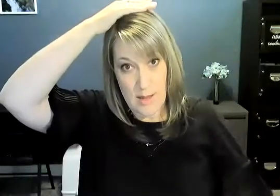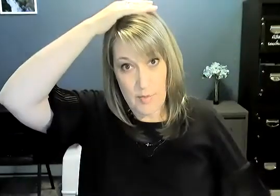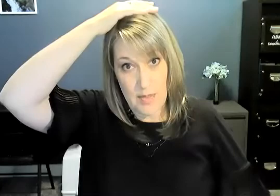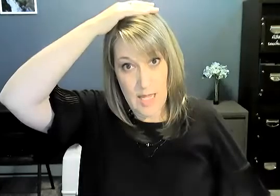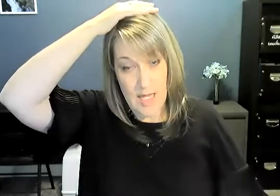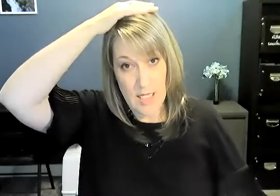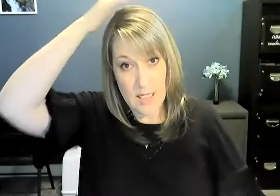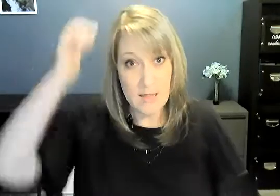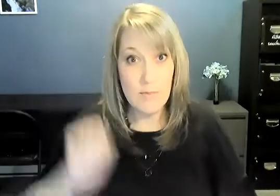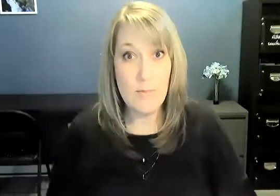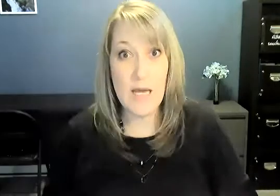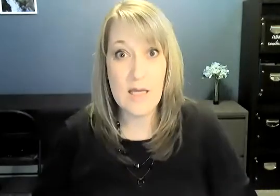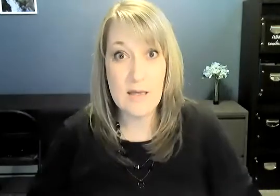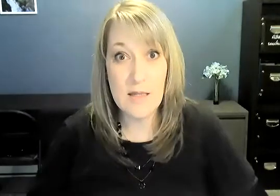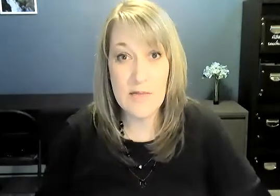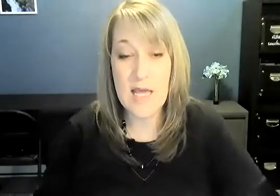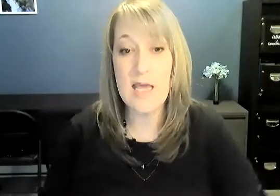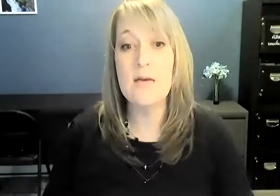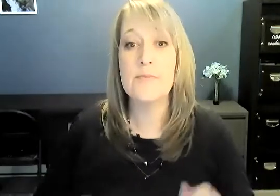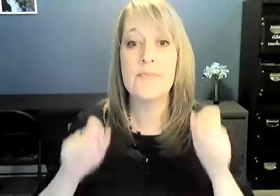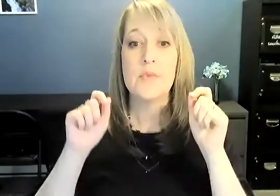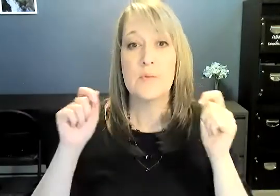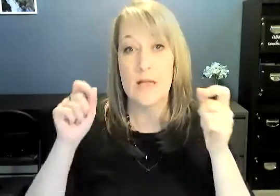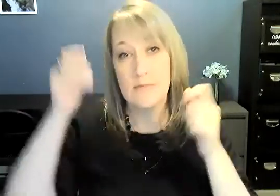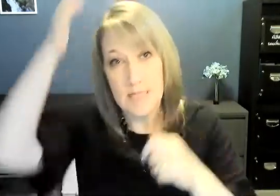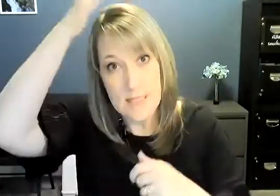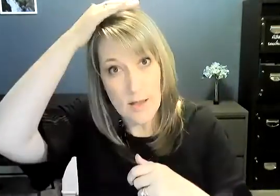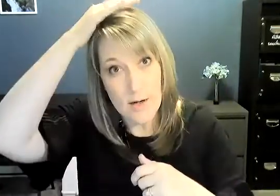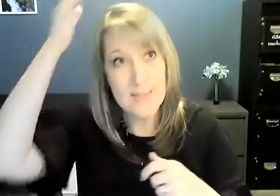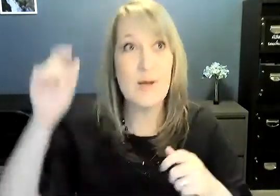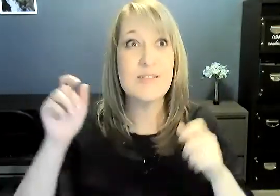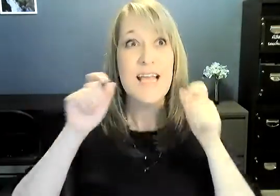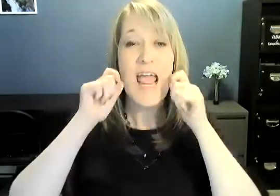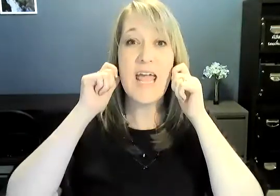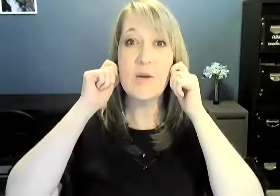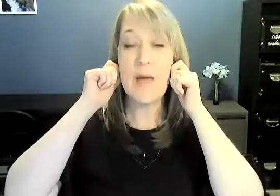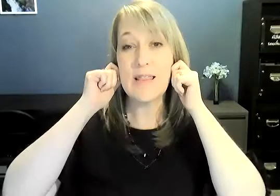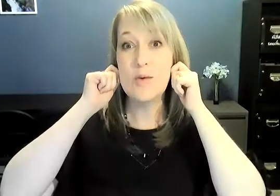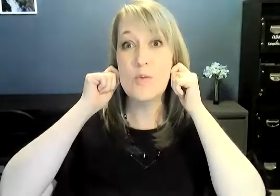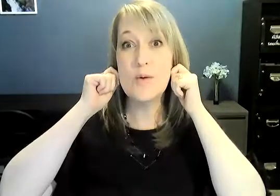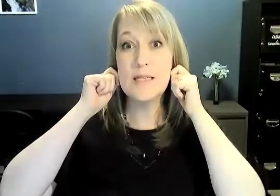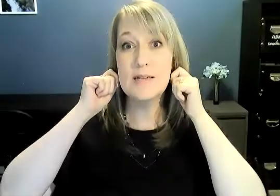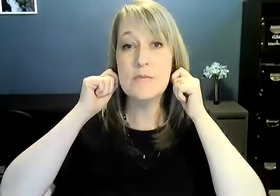of the head back in the day. Well, they still are, I suppose. And back then, women, back